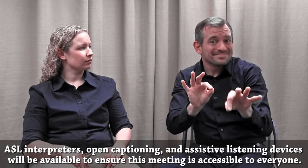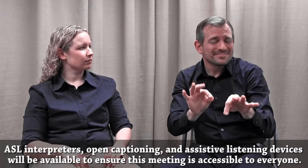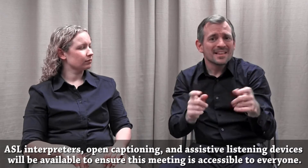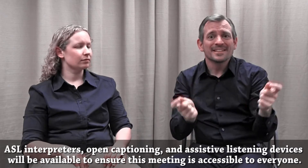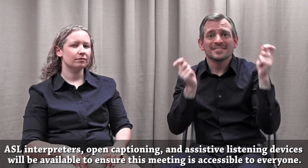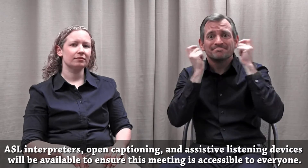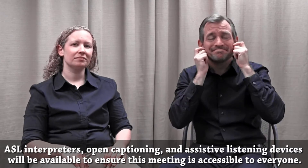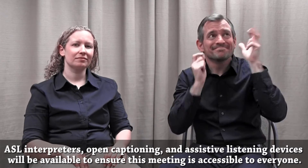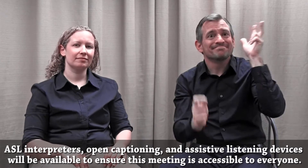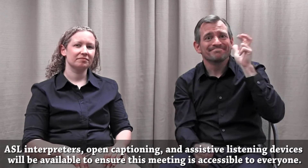everyone.